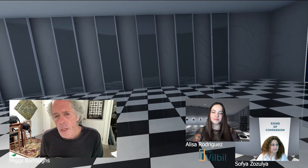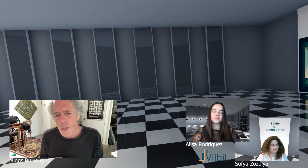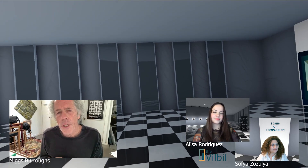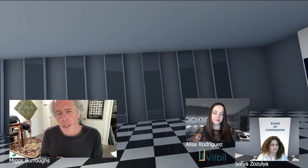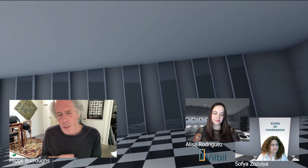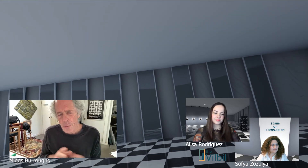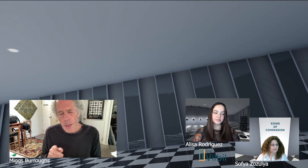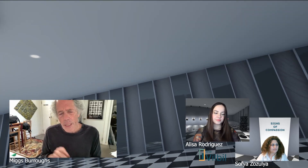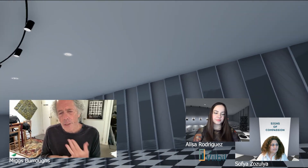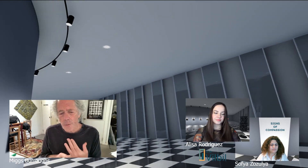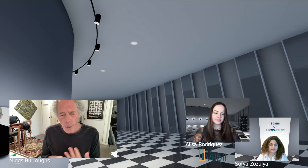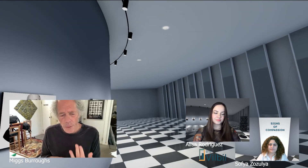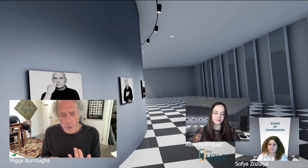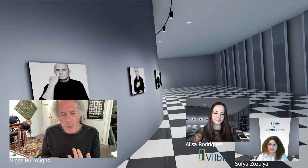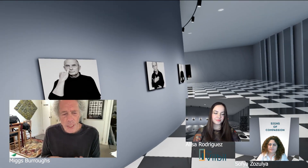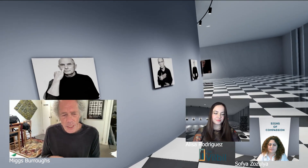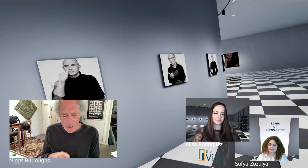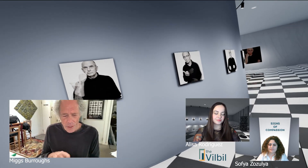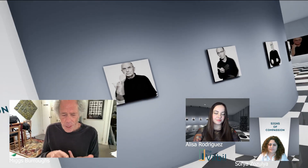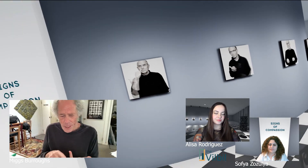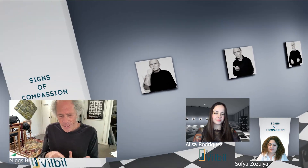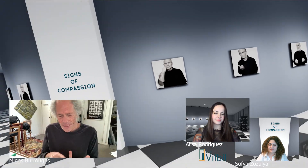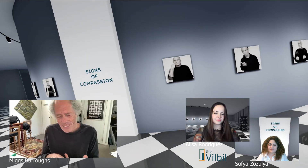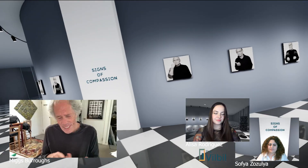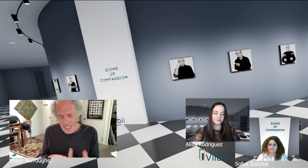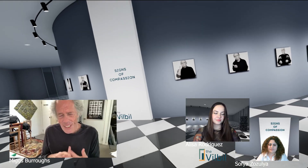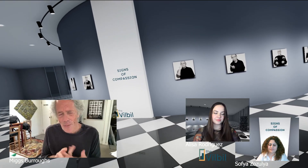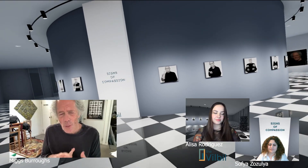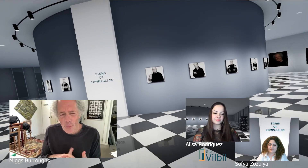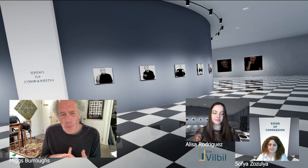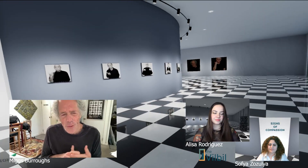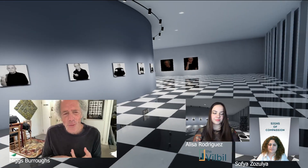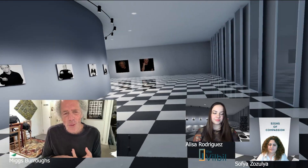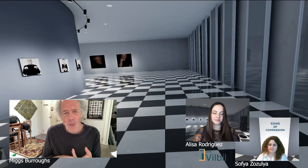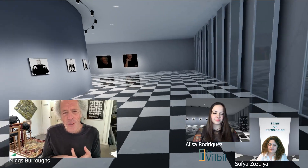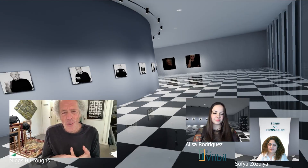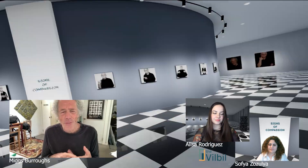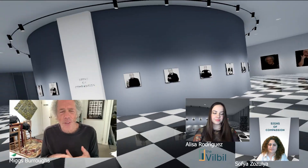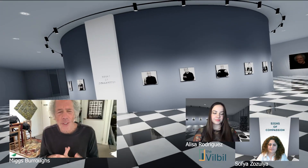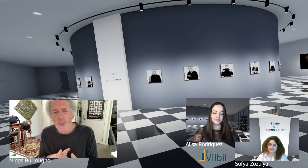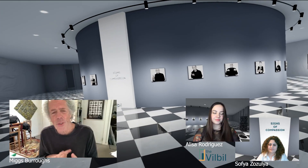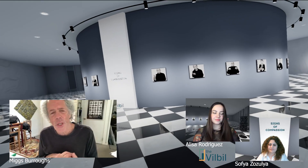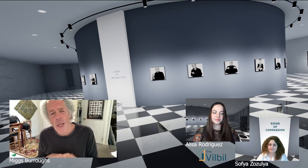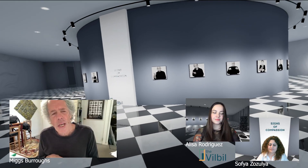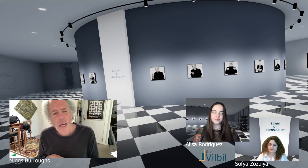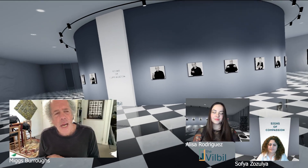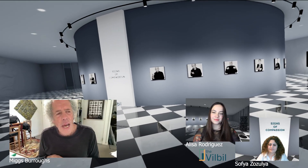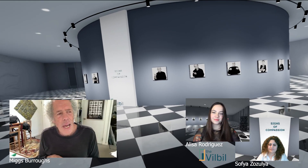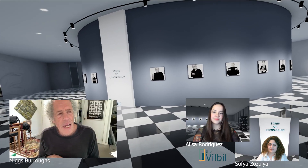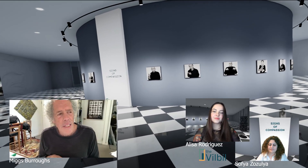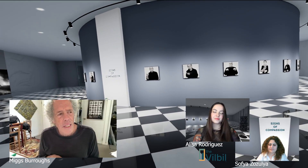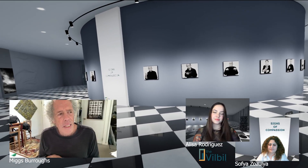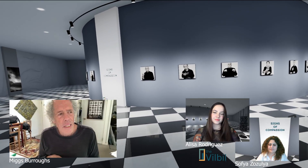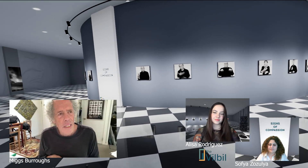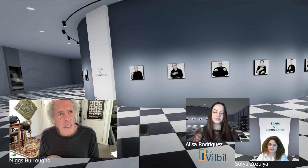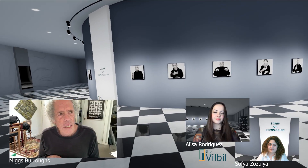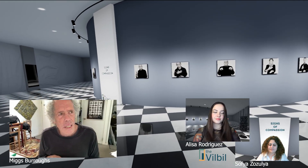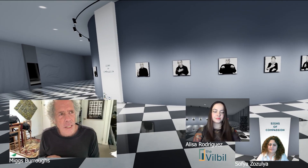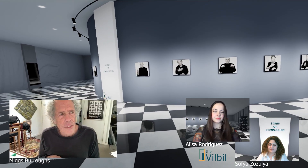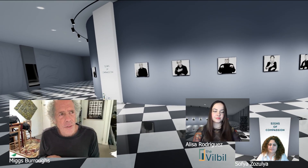So the practical part was I needed a poem with 30 words or phrases. And the other